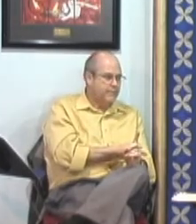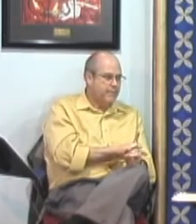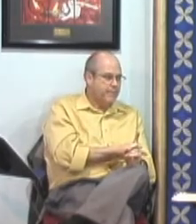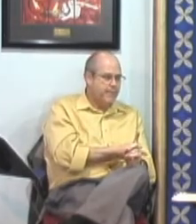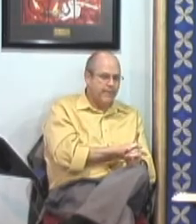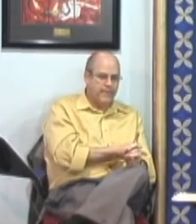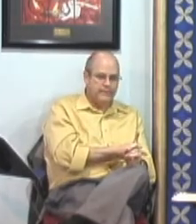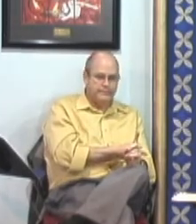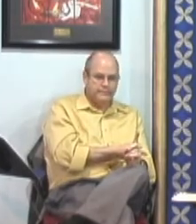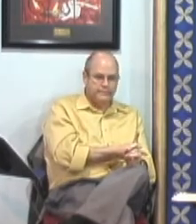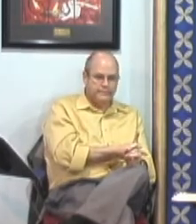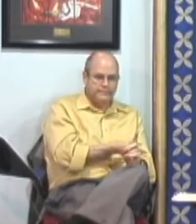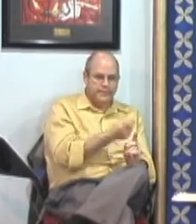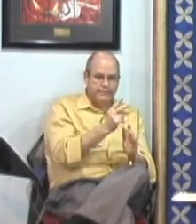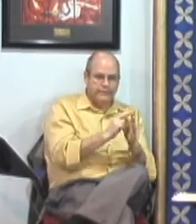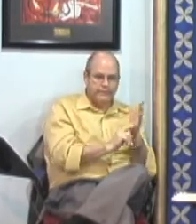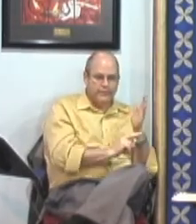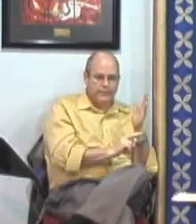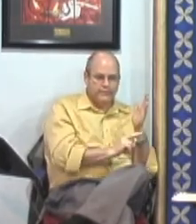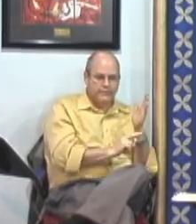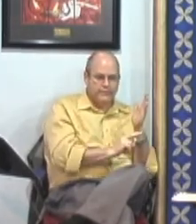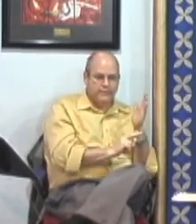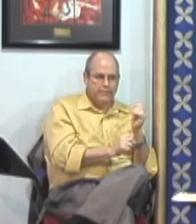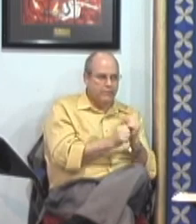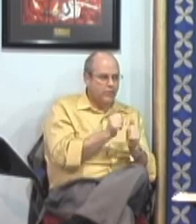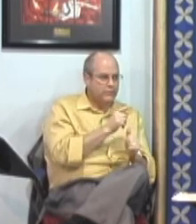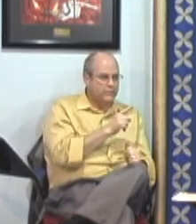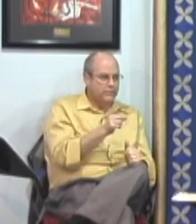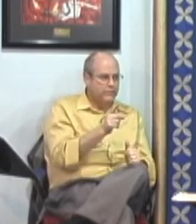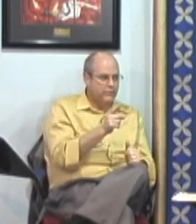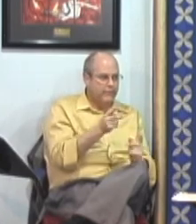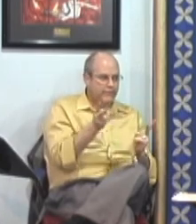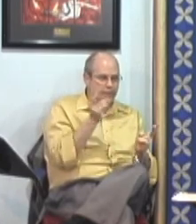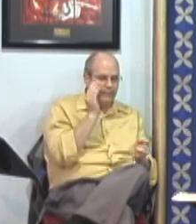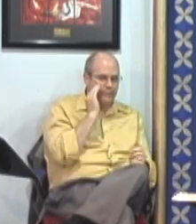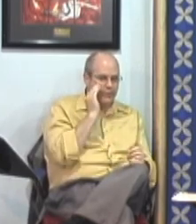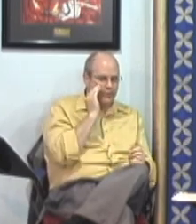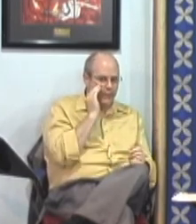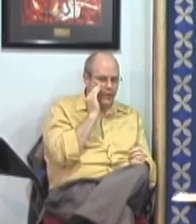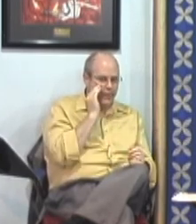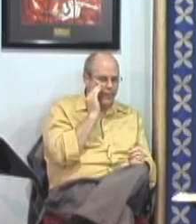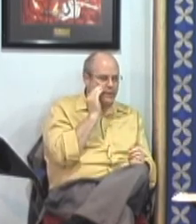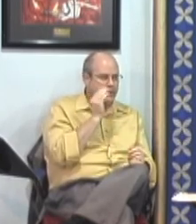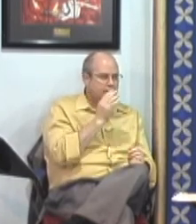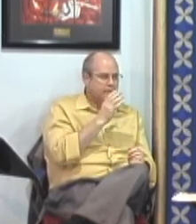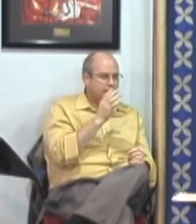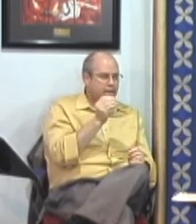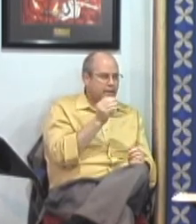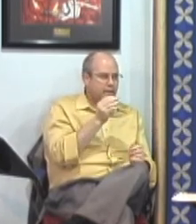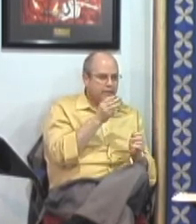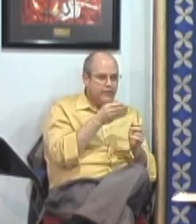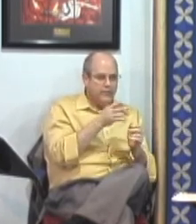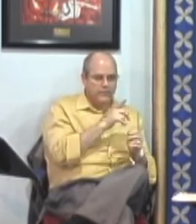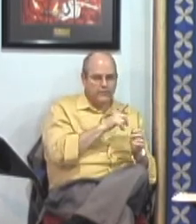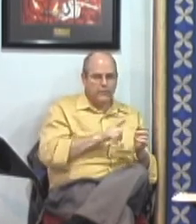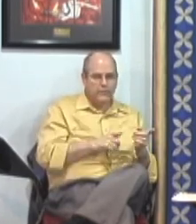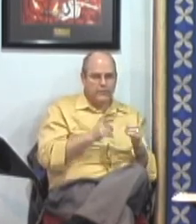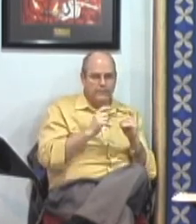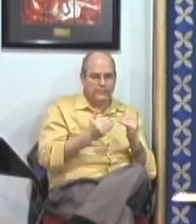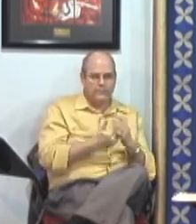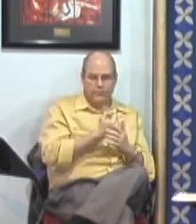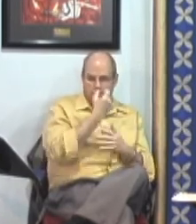So I want to take a look at a verse that probably most of you are very familiar with, and the Lord has given me some